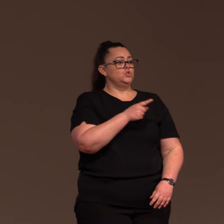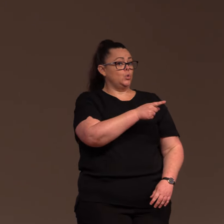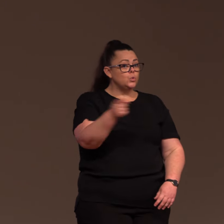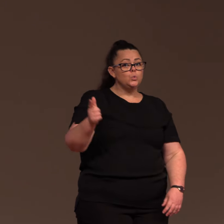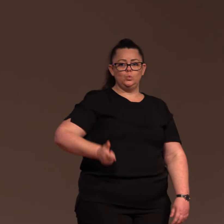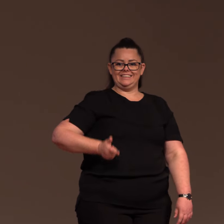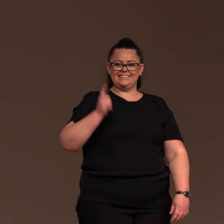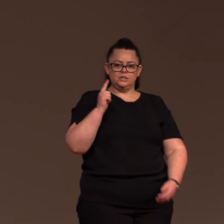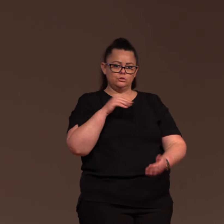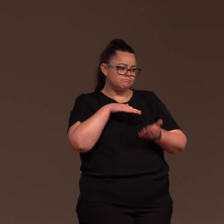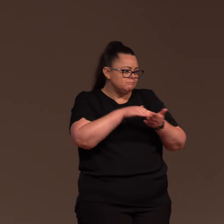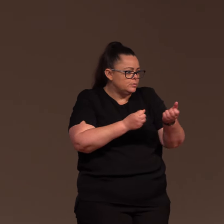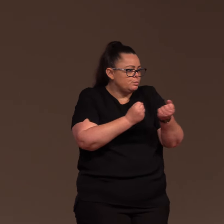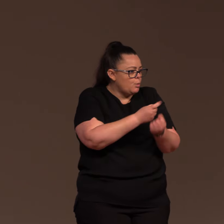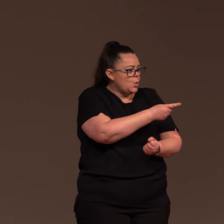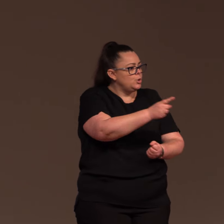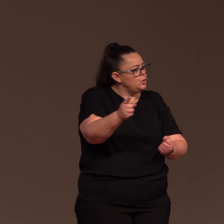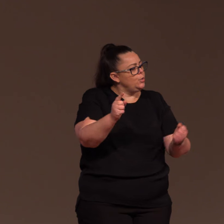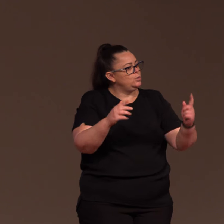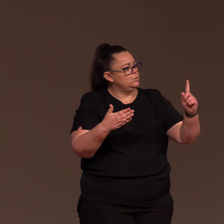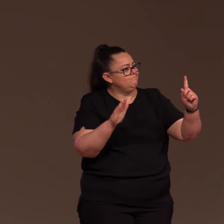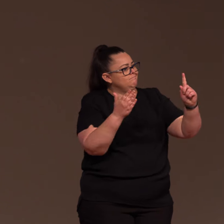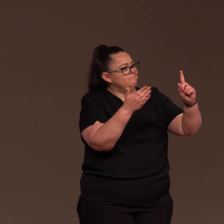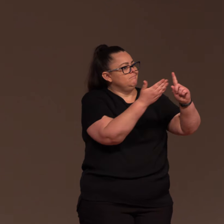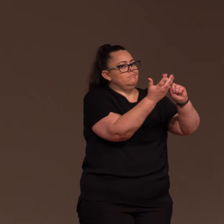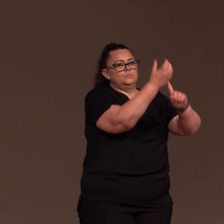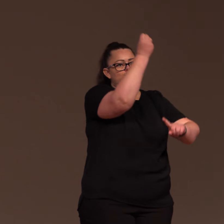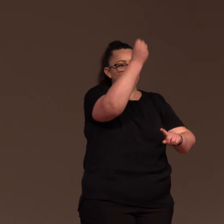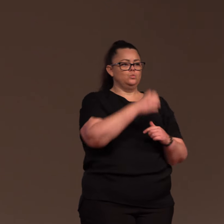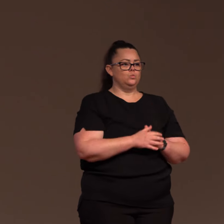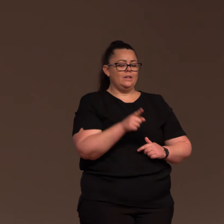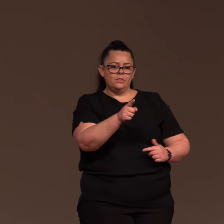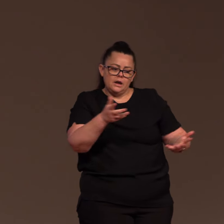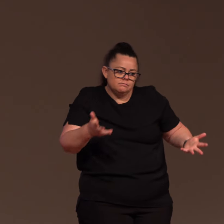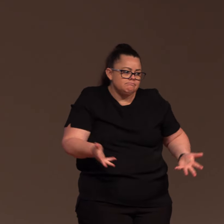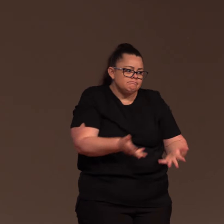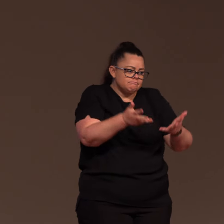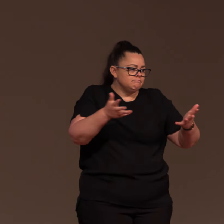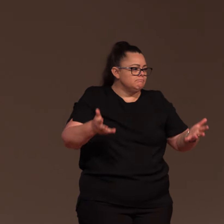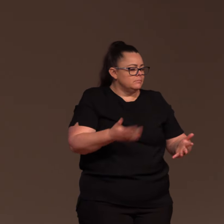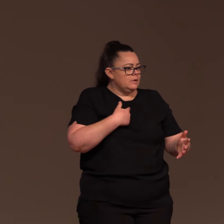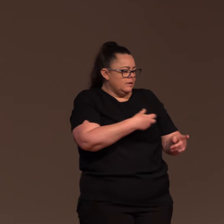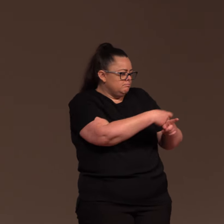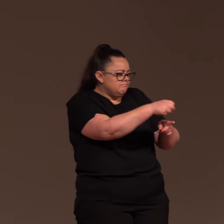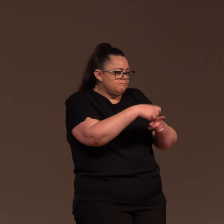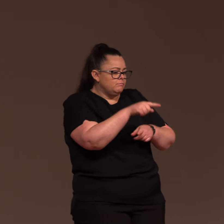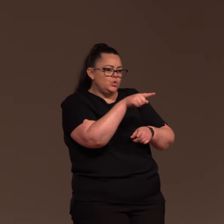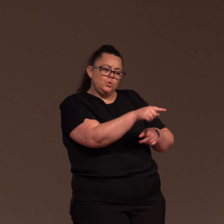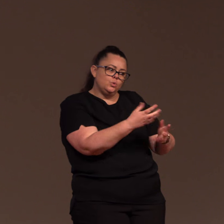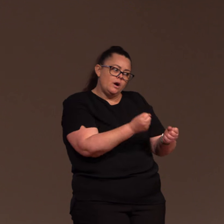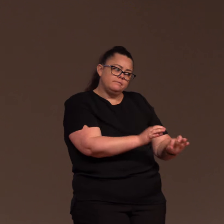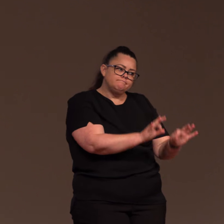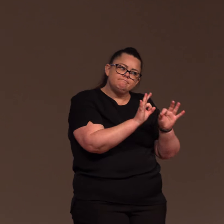incredible goal today. They have guided your gifts and they've seen the gifts that you've been given and guided you